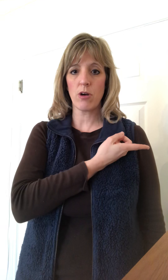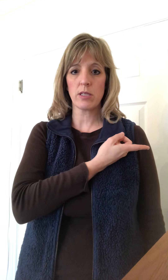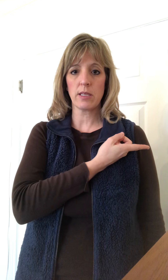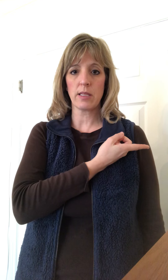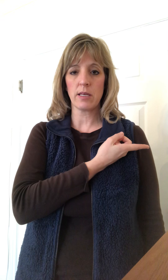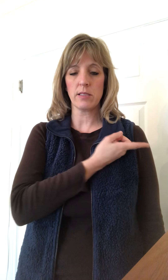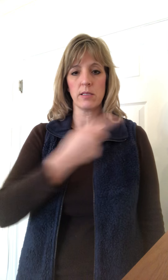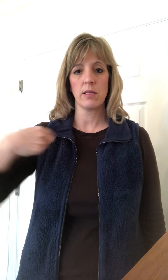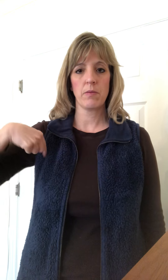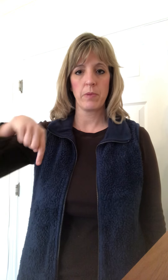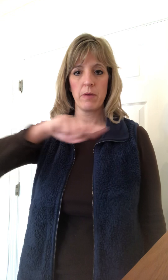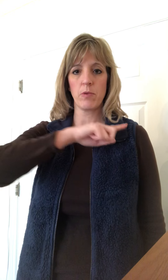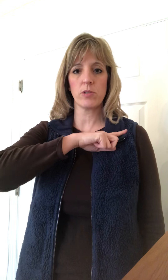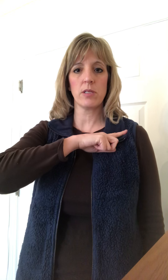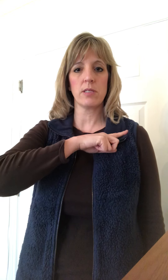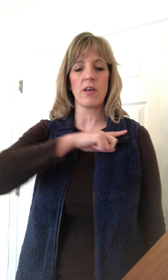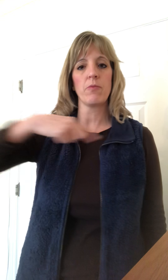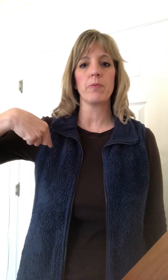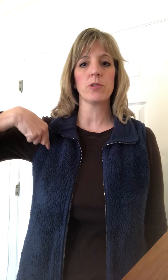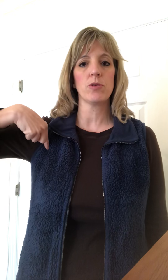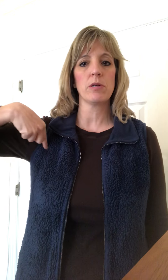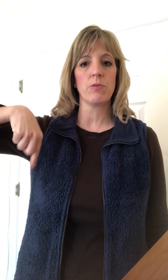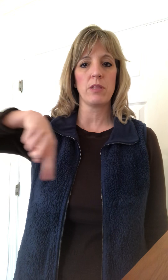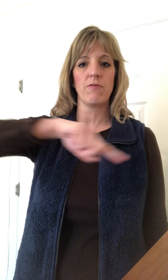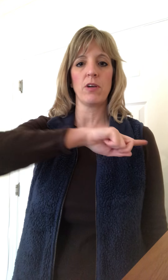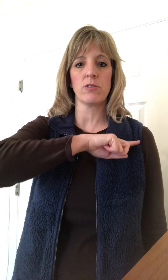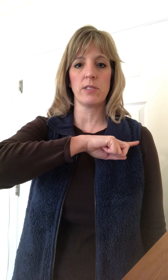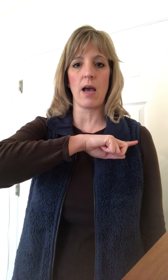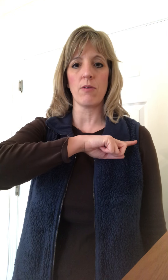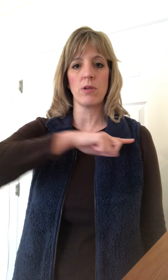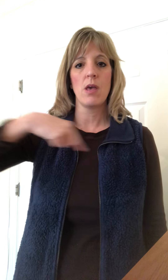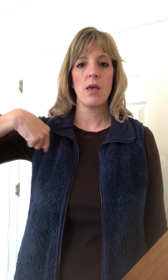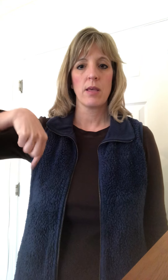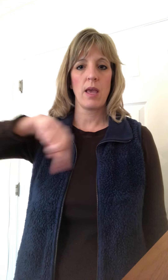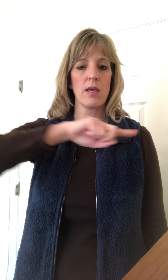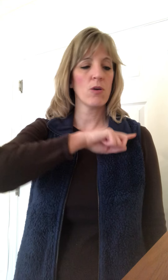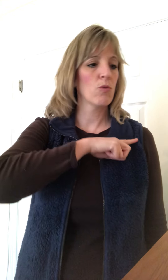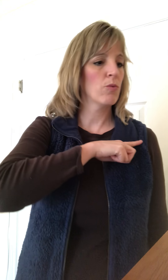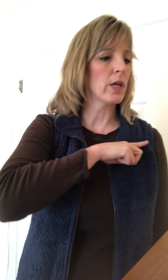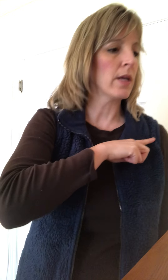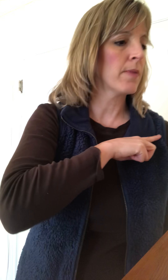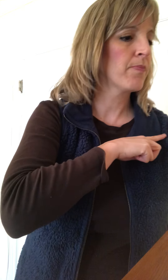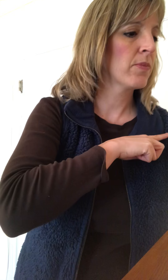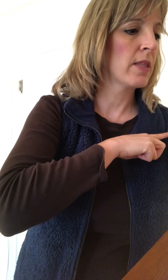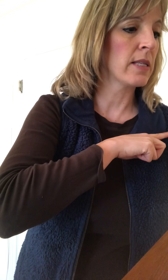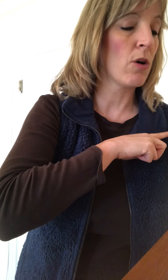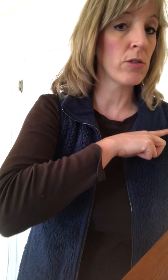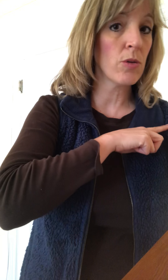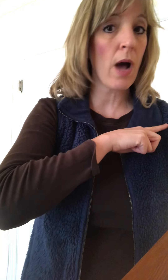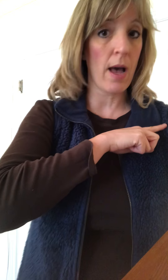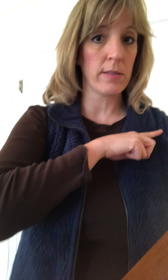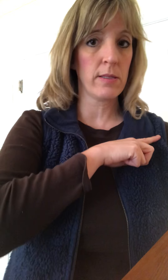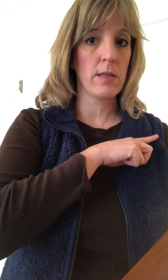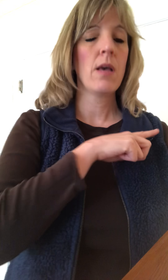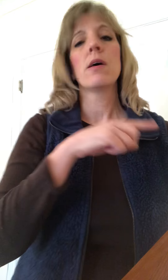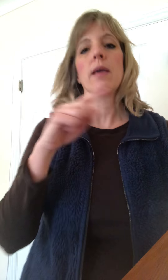across like this, but most of the deaf people do it with the fingers down. Okay, we. That's also us. Okay,